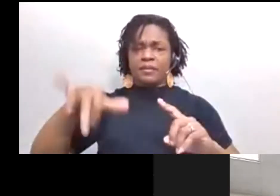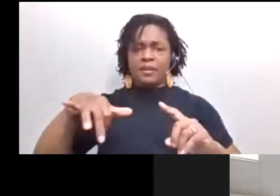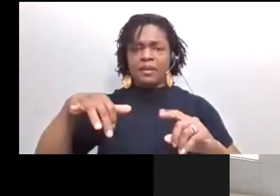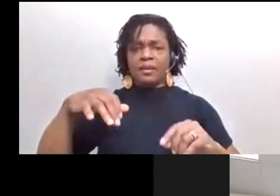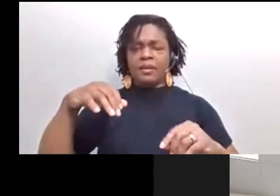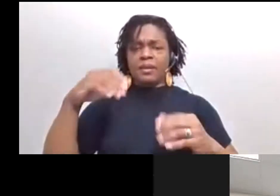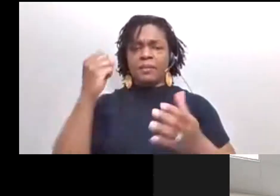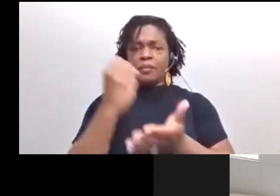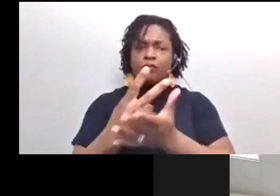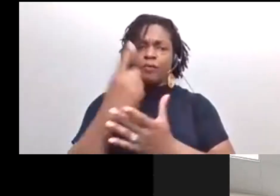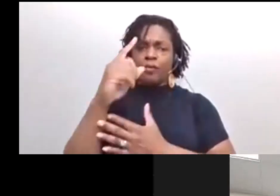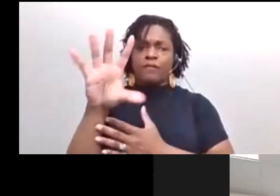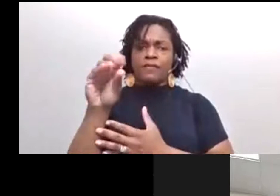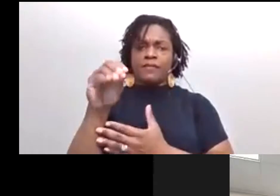million?